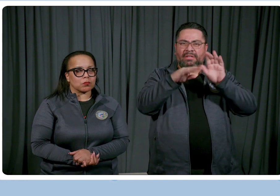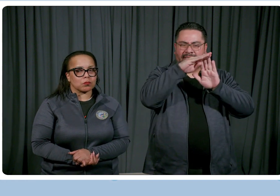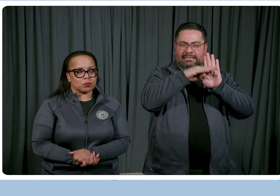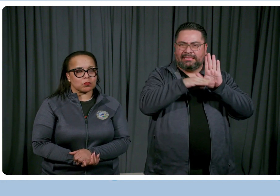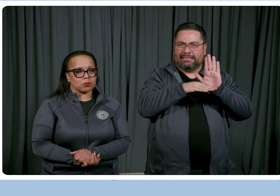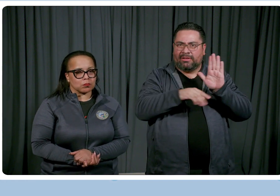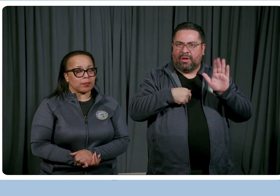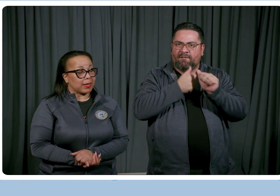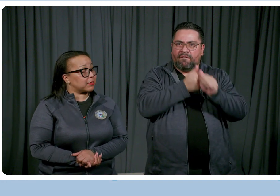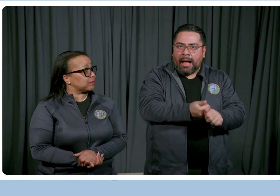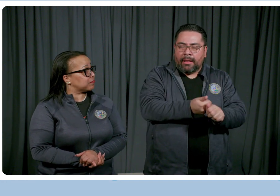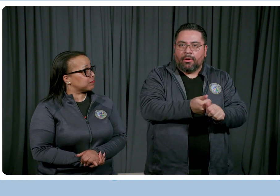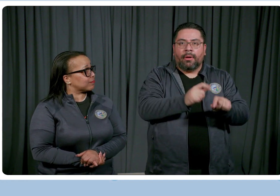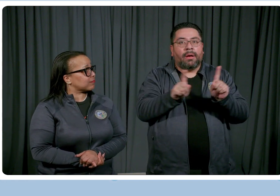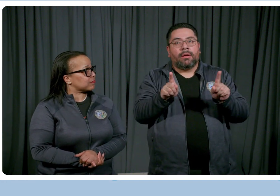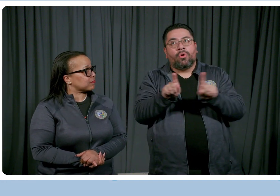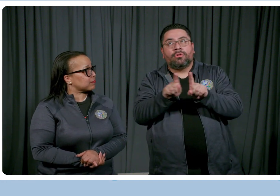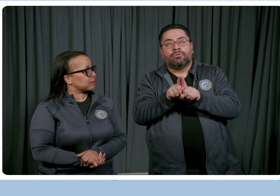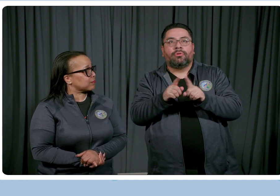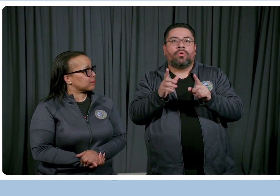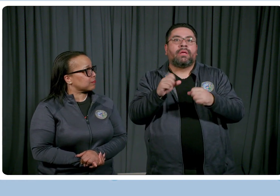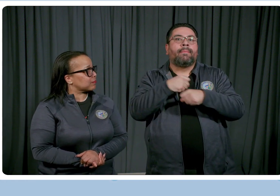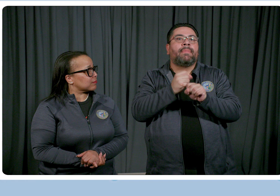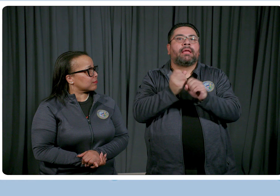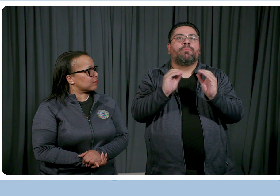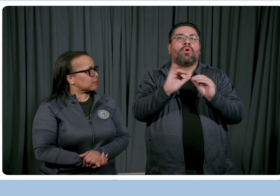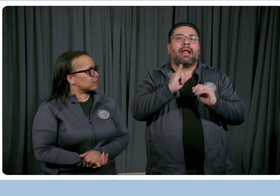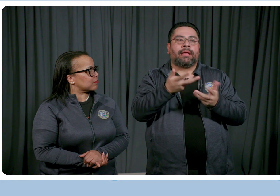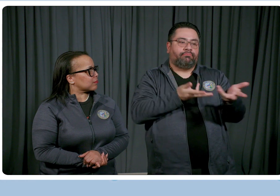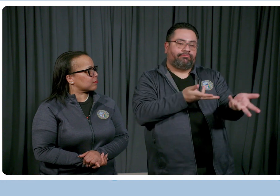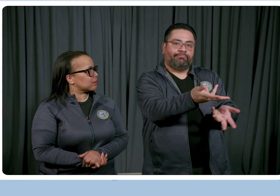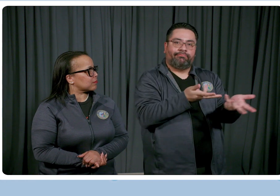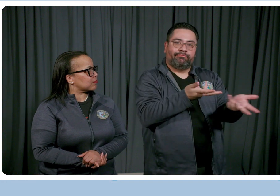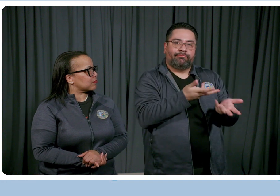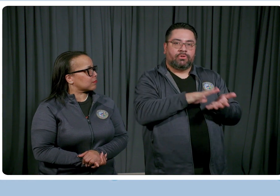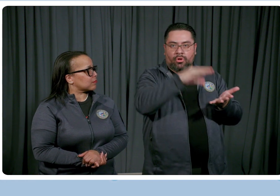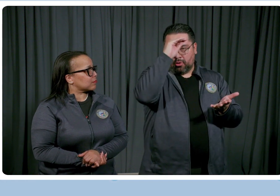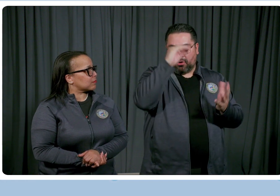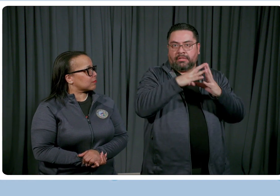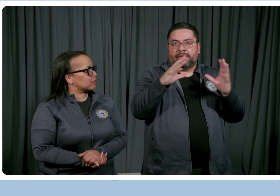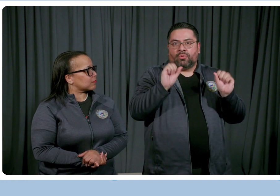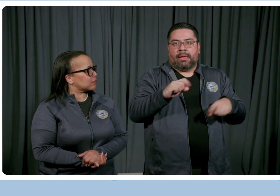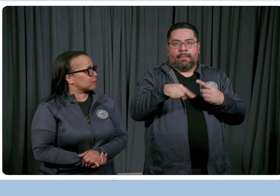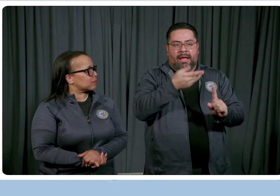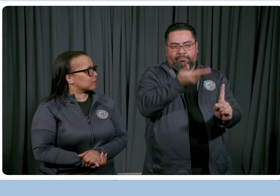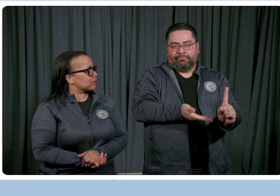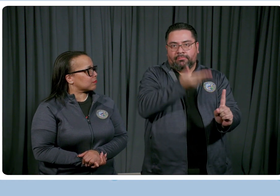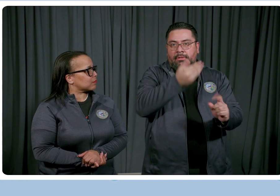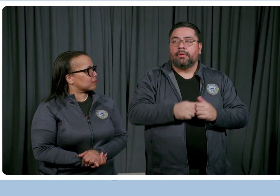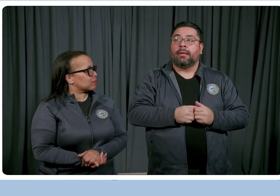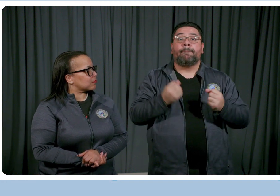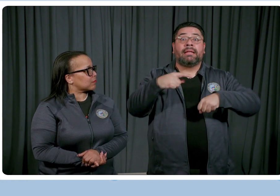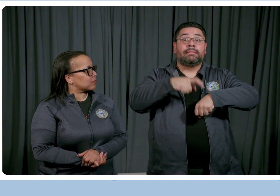questions, obviously, that we have to get answered, but we can also answer that in a way to make it a little bit more conversational and learn as much as we can about